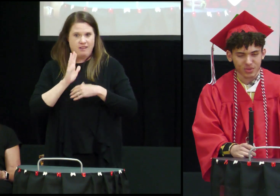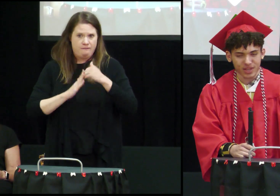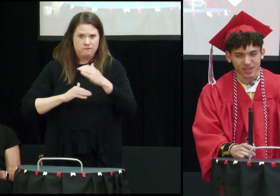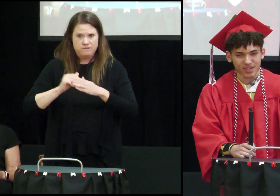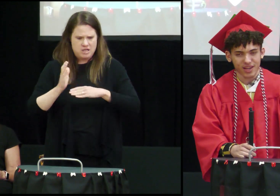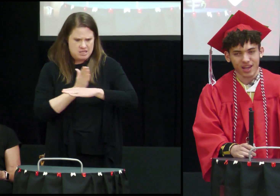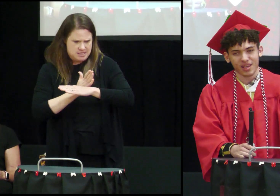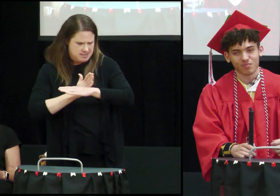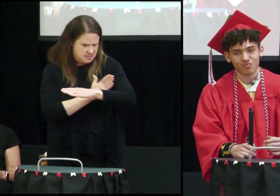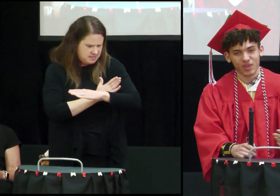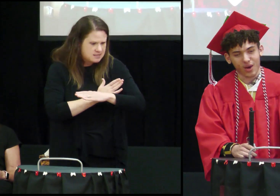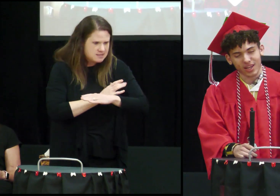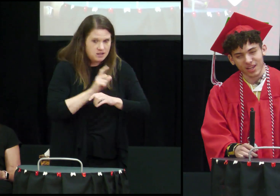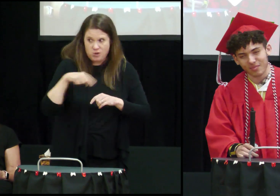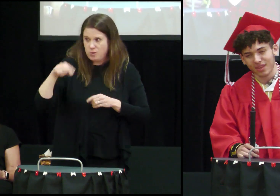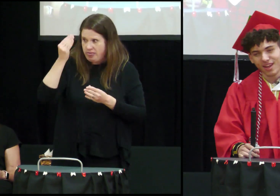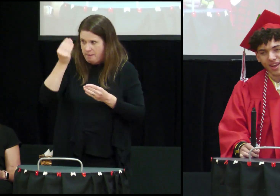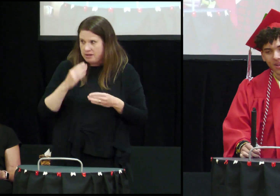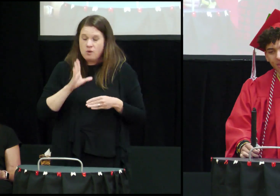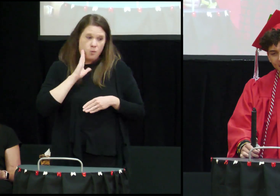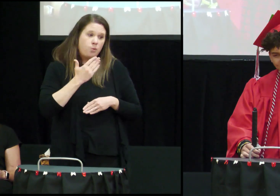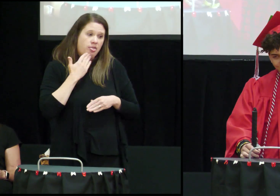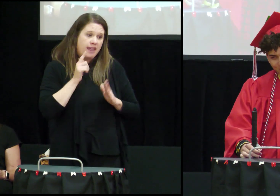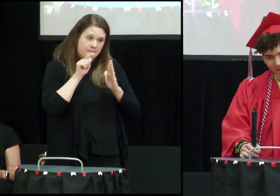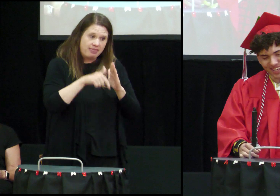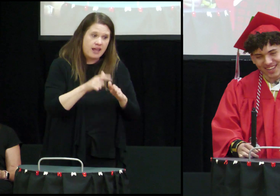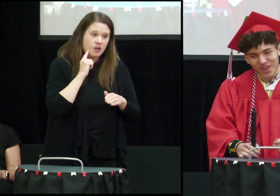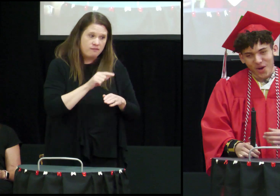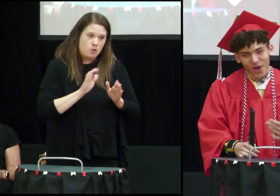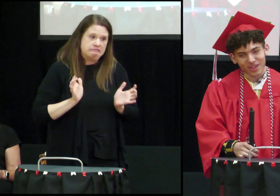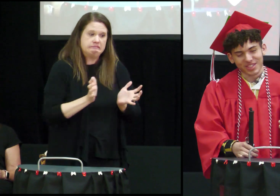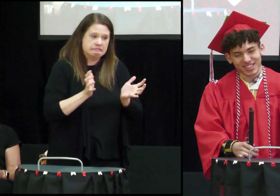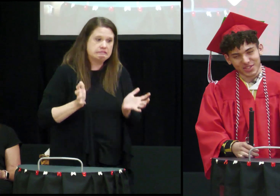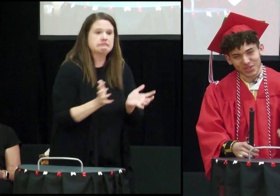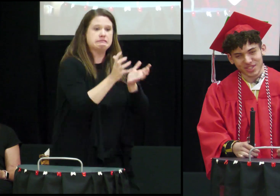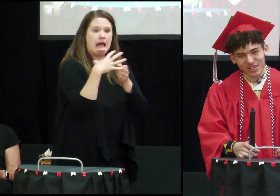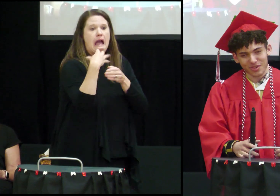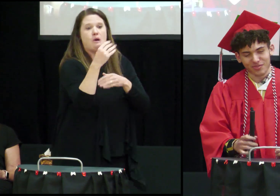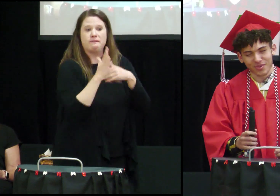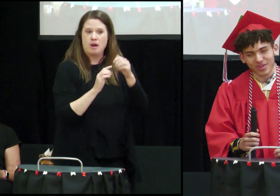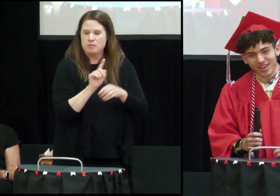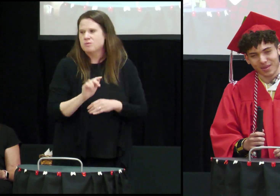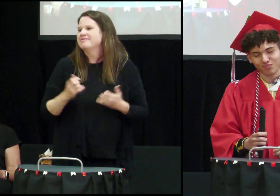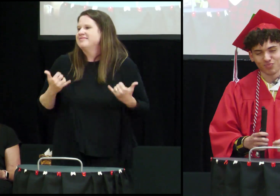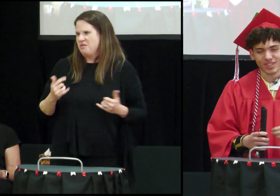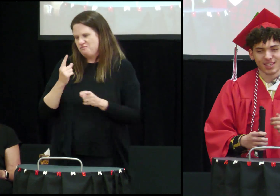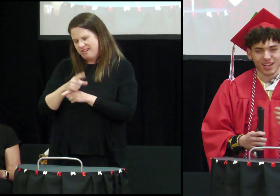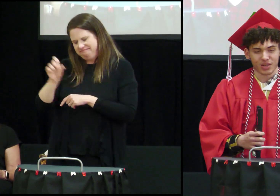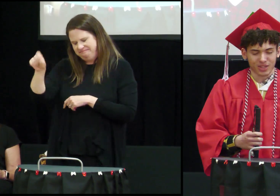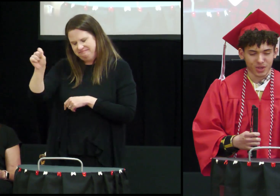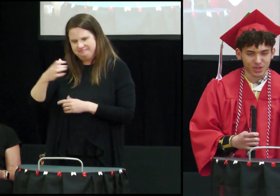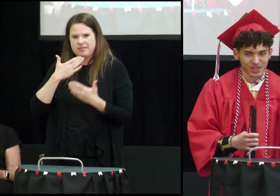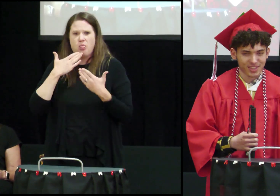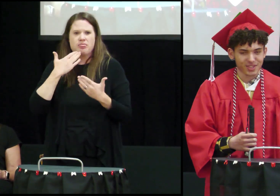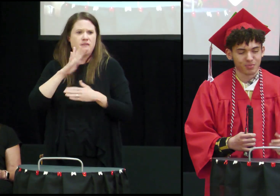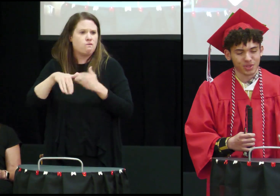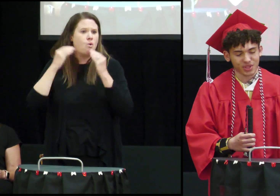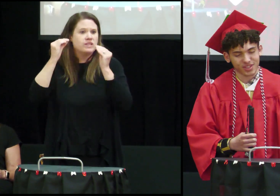later, and now I am. Thanks to all of the teachers here for encouraging us and pushing us out of